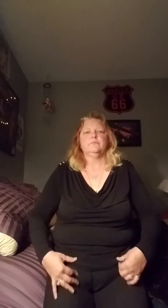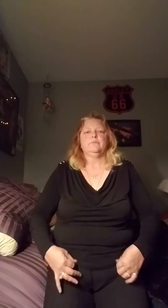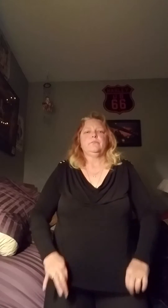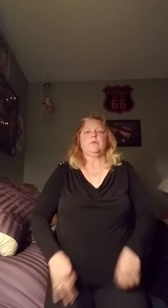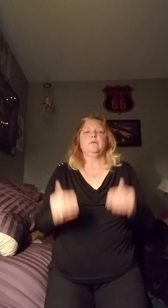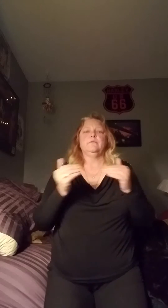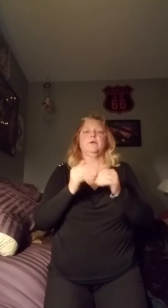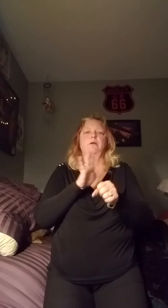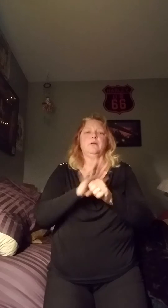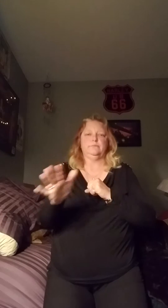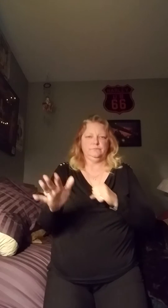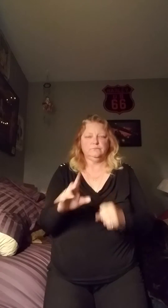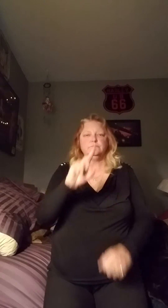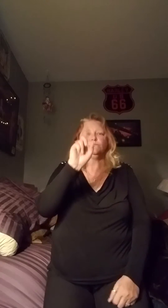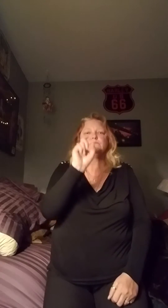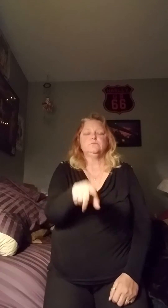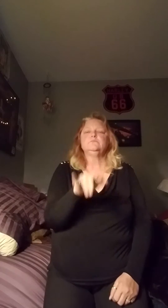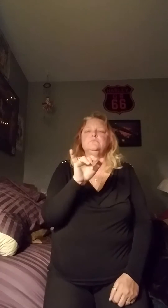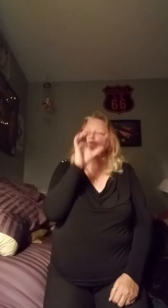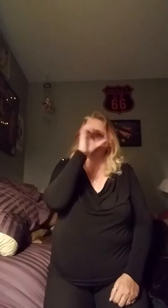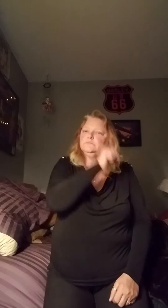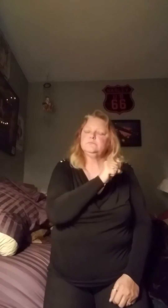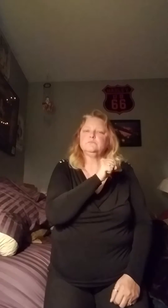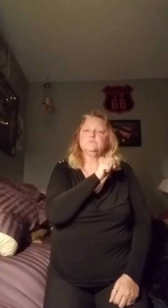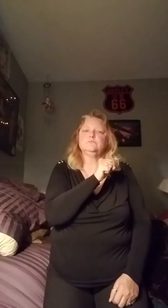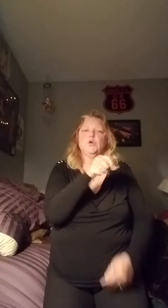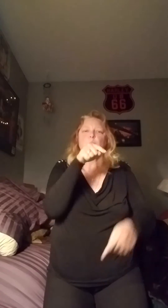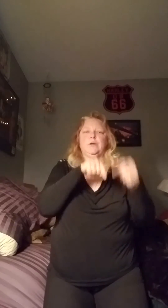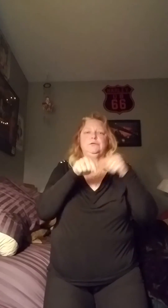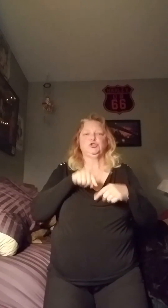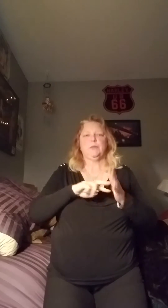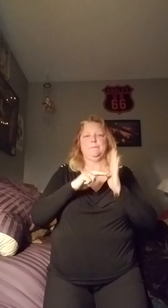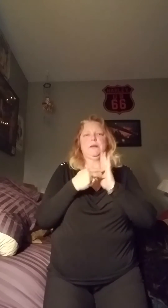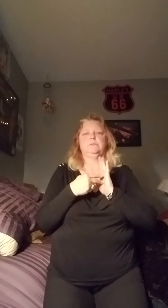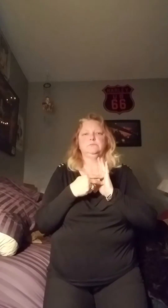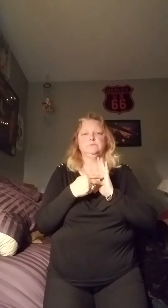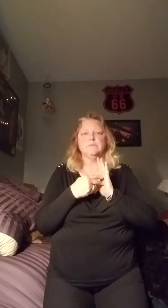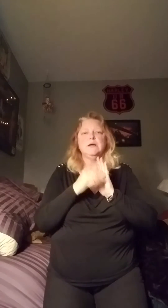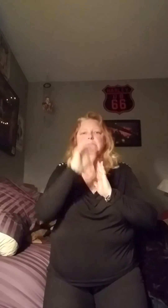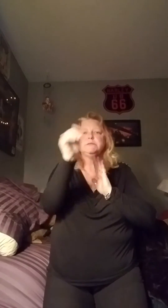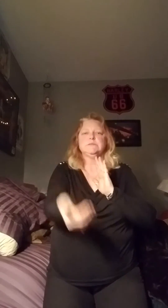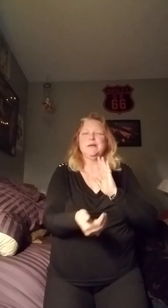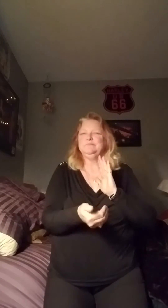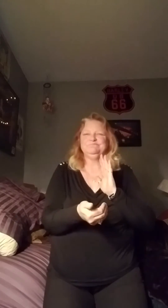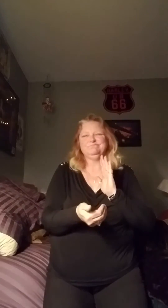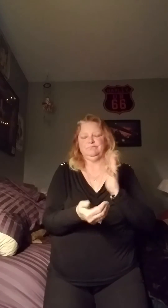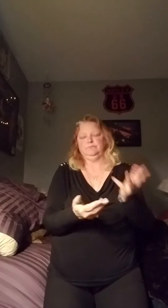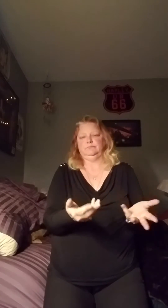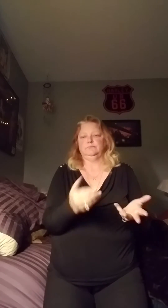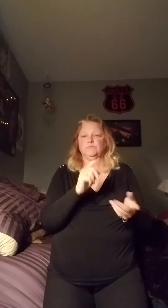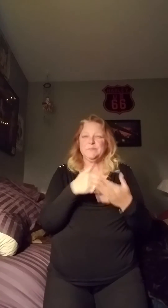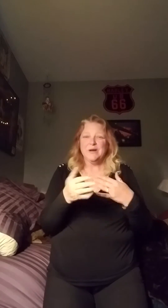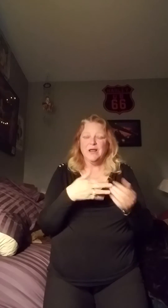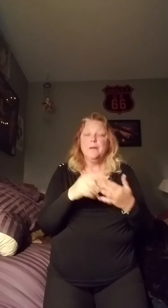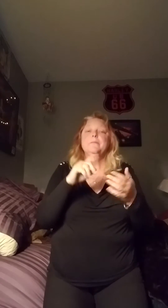question is, the assumption of regression to the mean seems sort of arbitrary because it depends what the mean is.